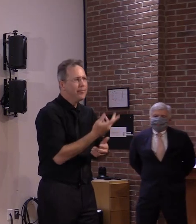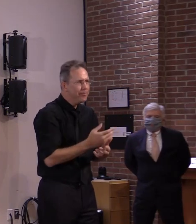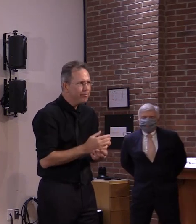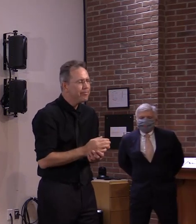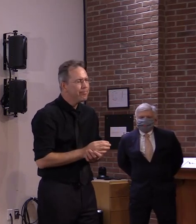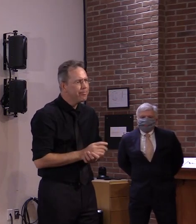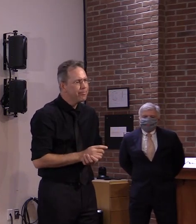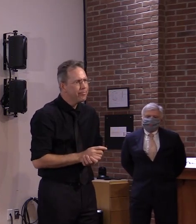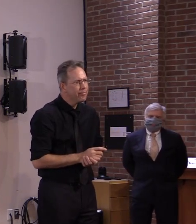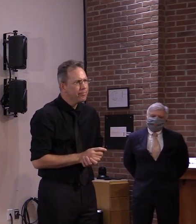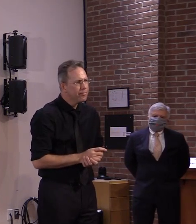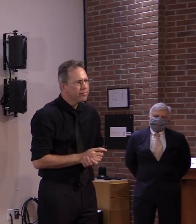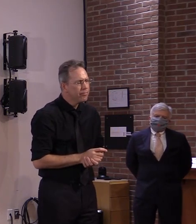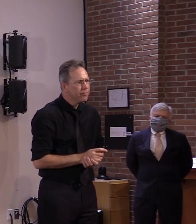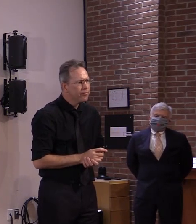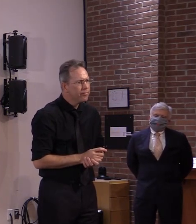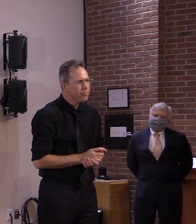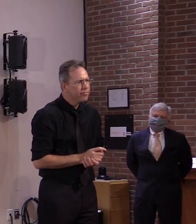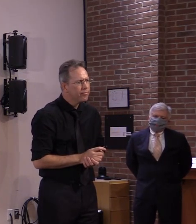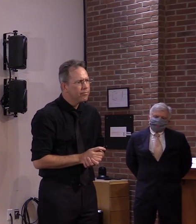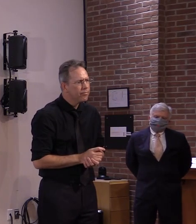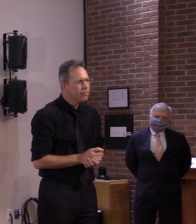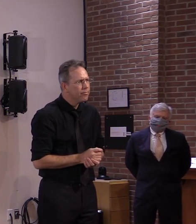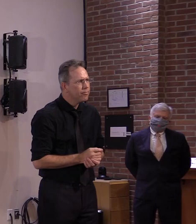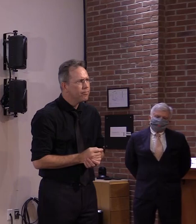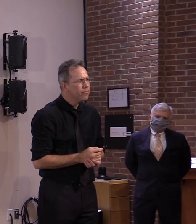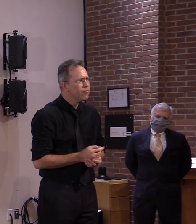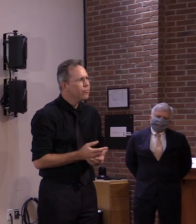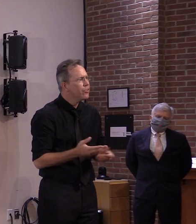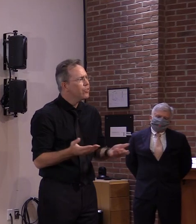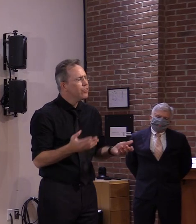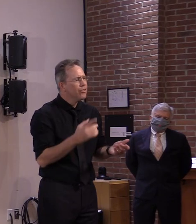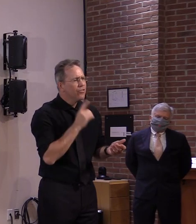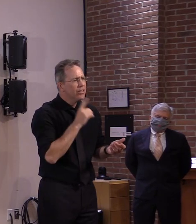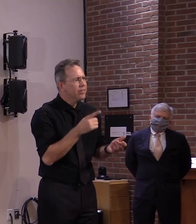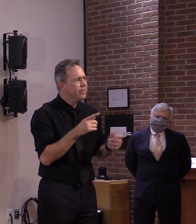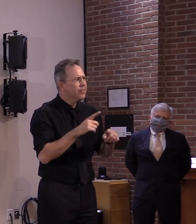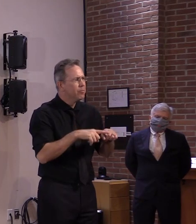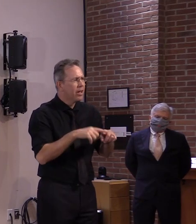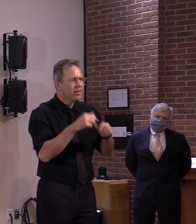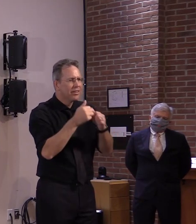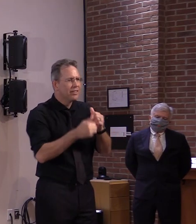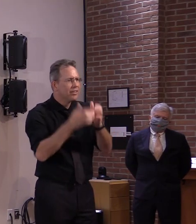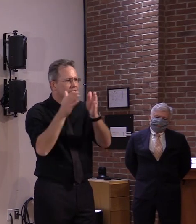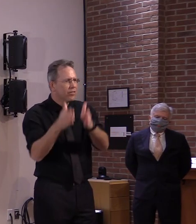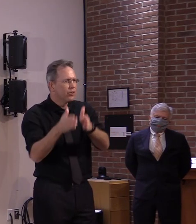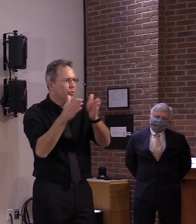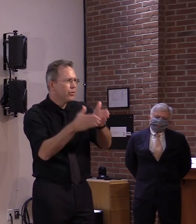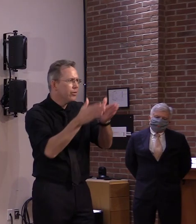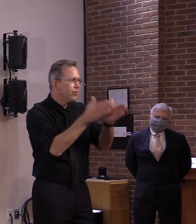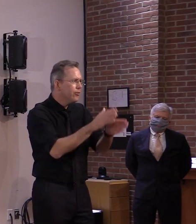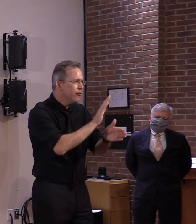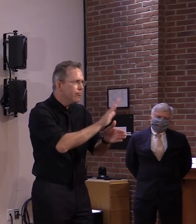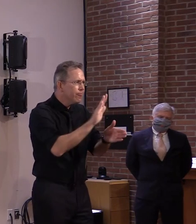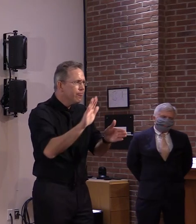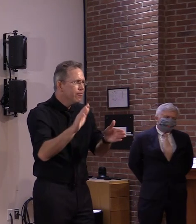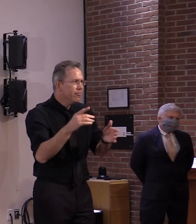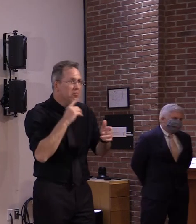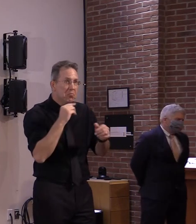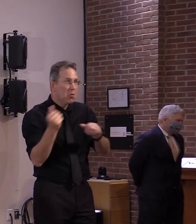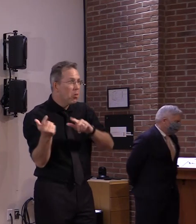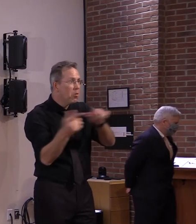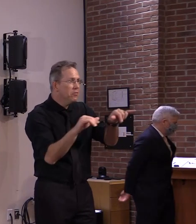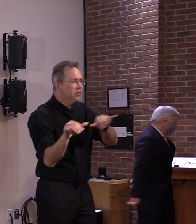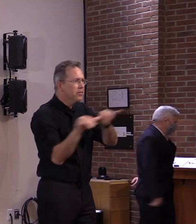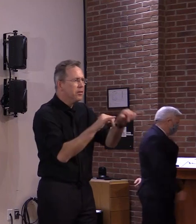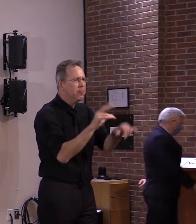paid out of. And it really depends on a case-by-case basis. So it's not like we sent out a mass email the